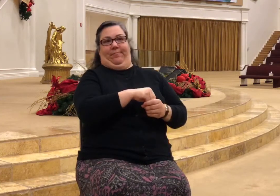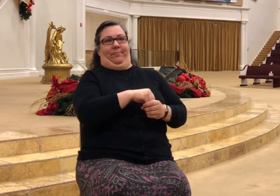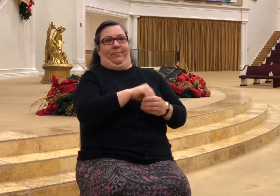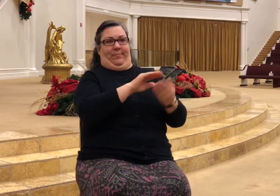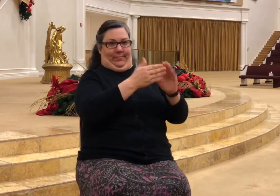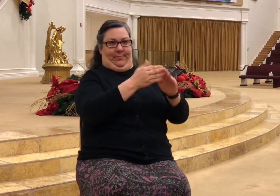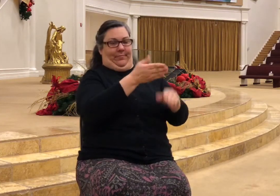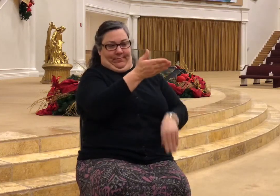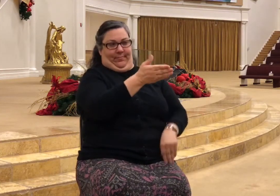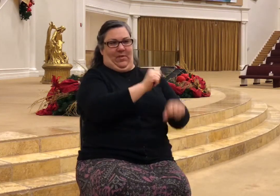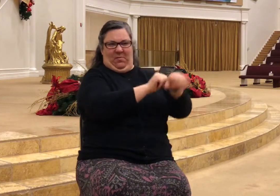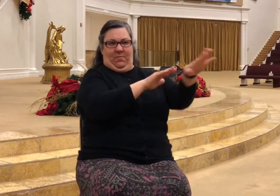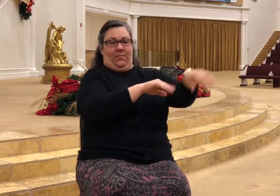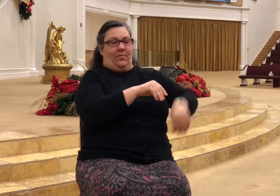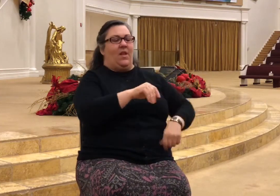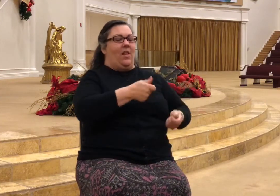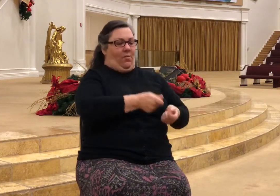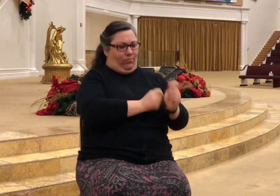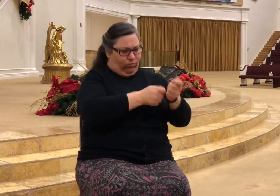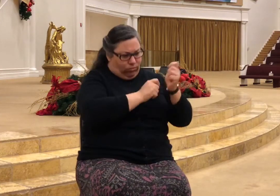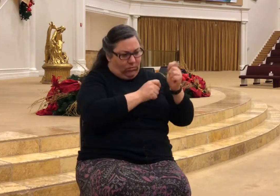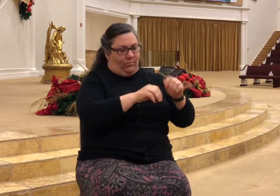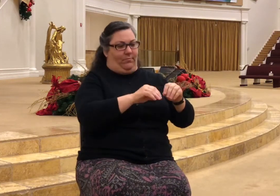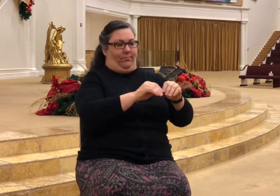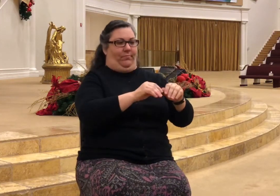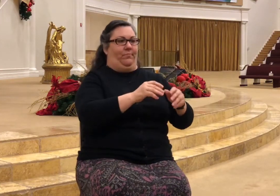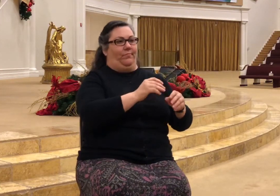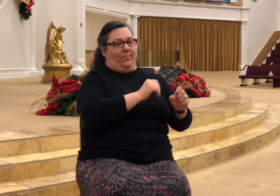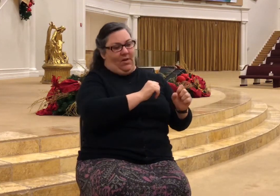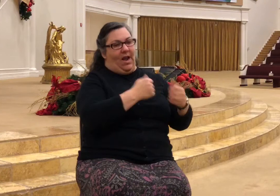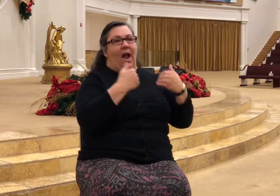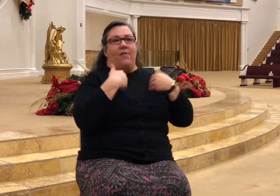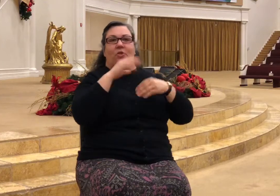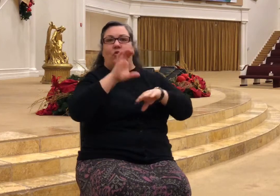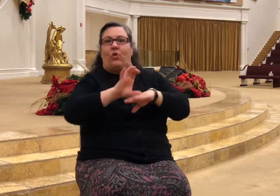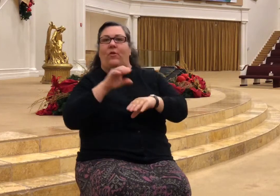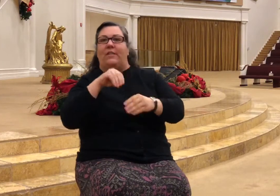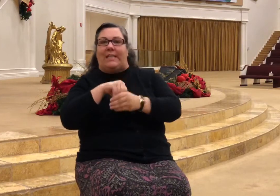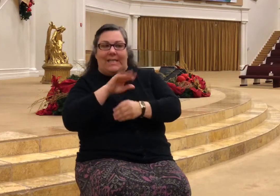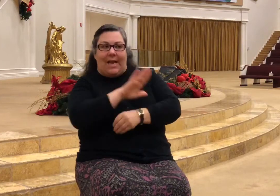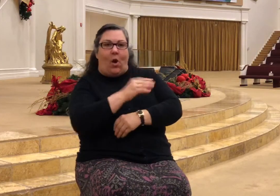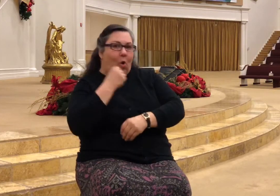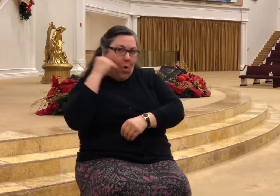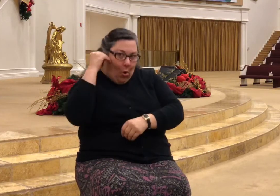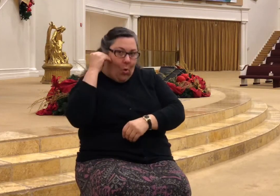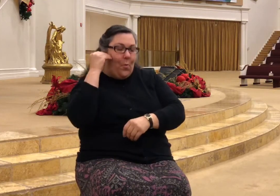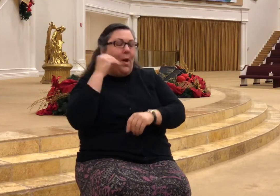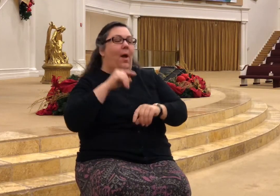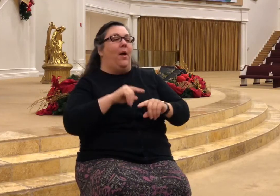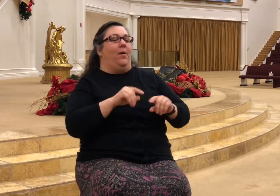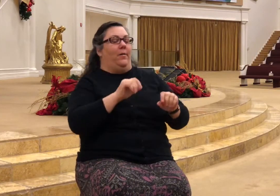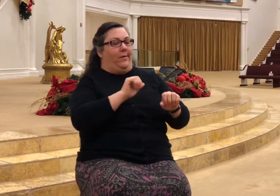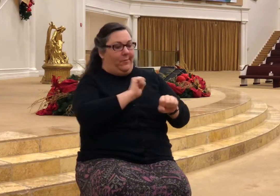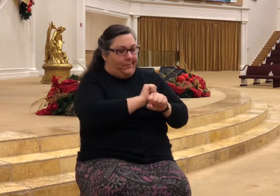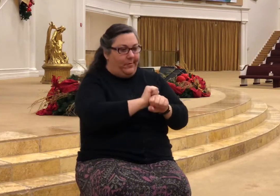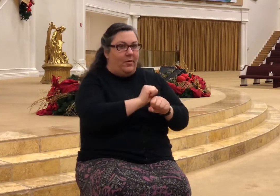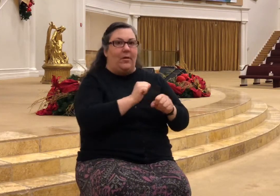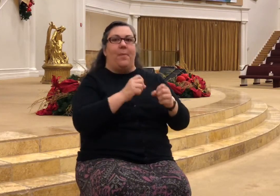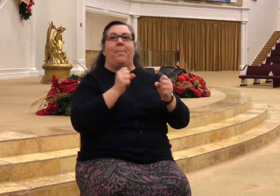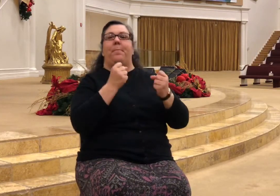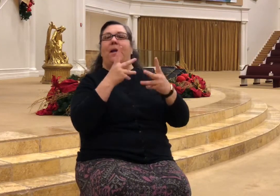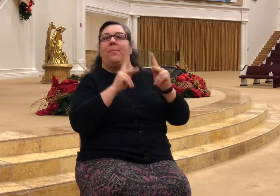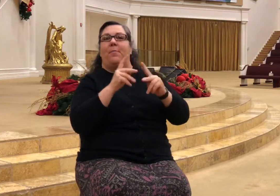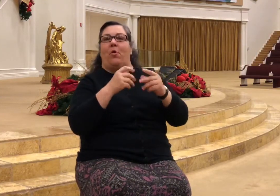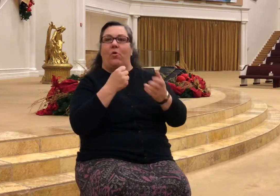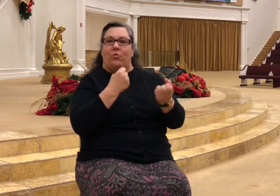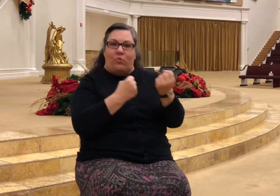And they were digging it out. They were having church in their home. And through the efforts of many people giving,